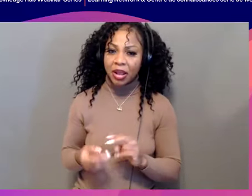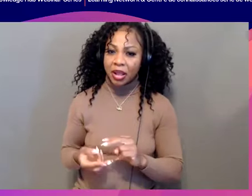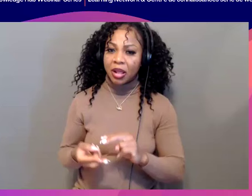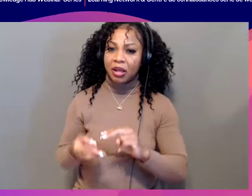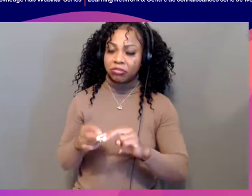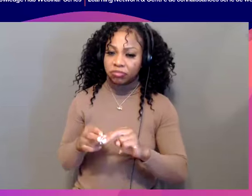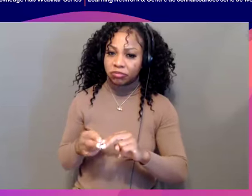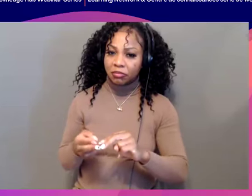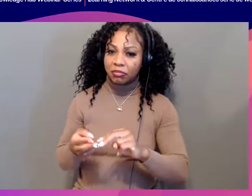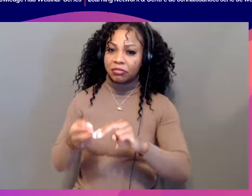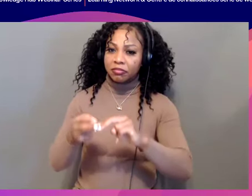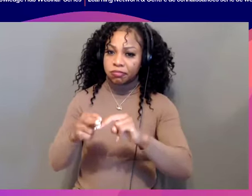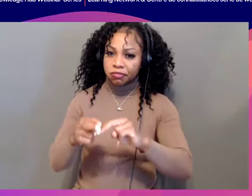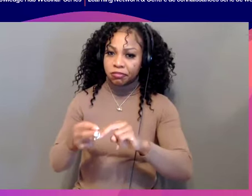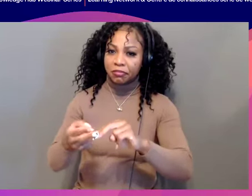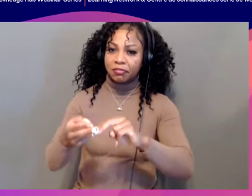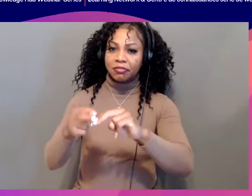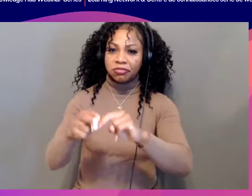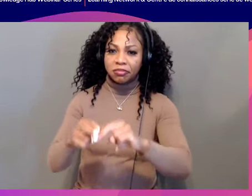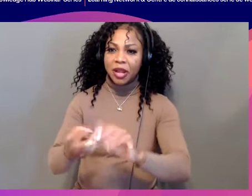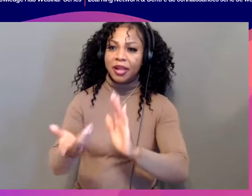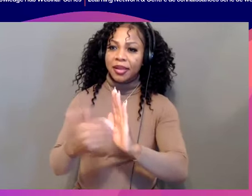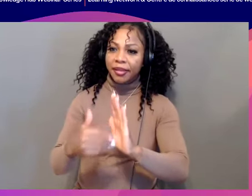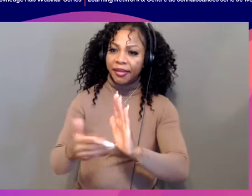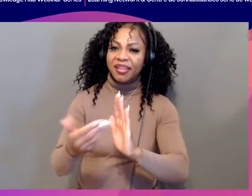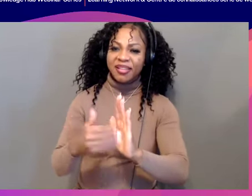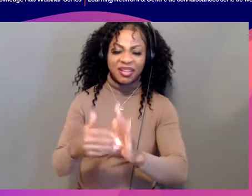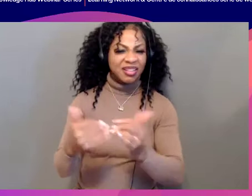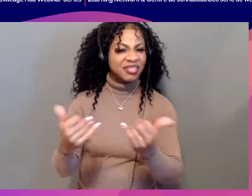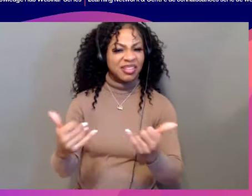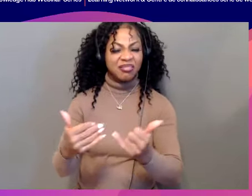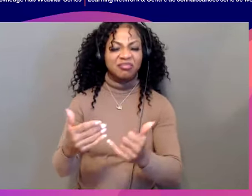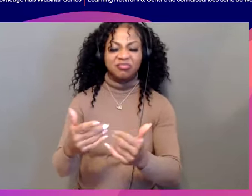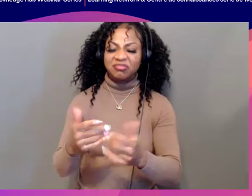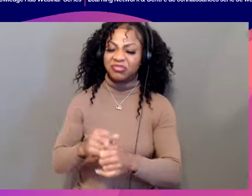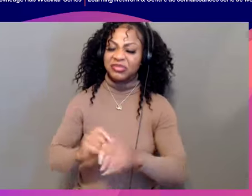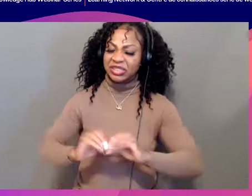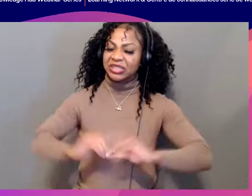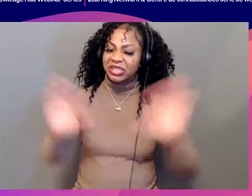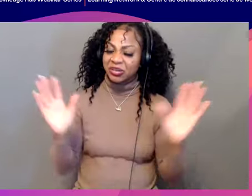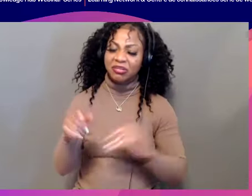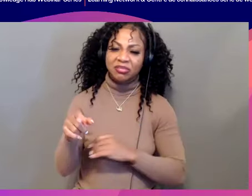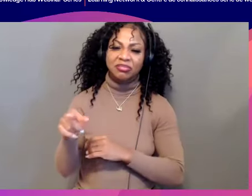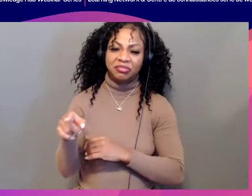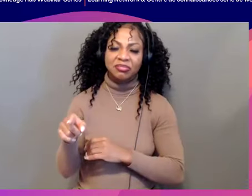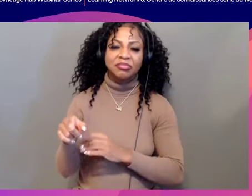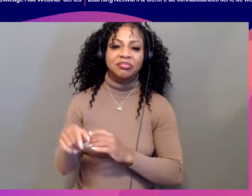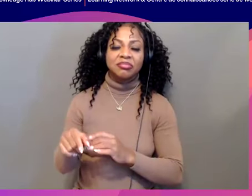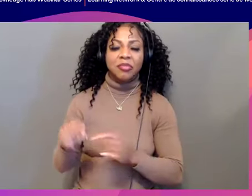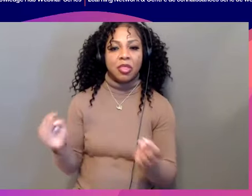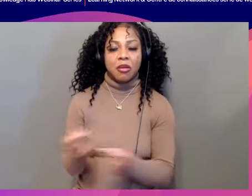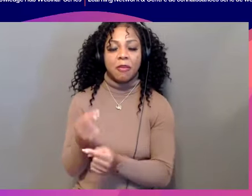over time that is presenting in a much bigger way for me. And being honest about it, but